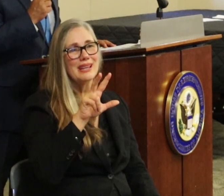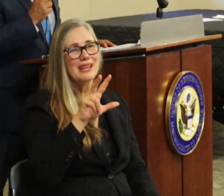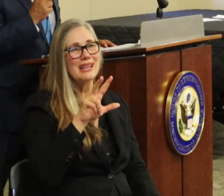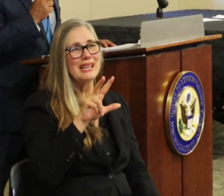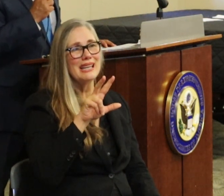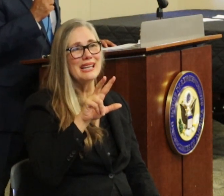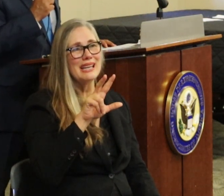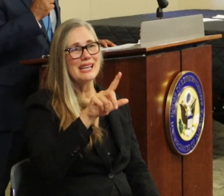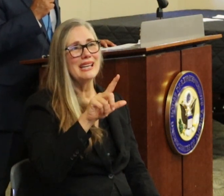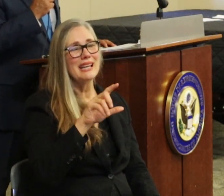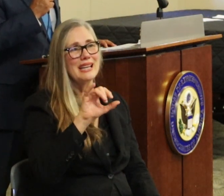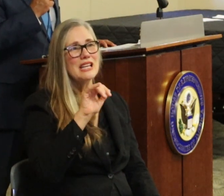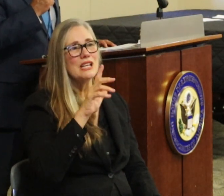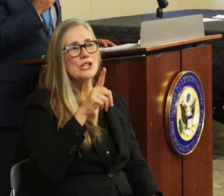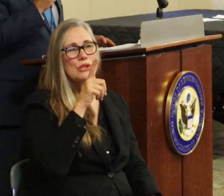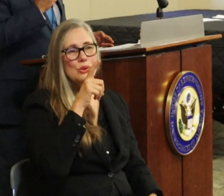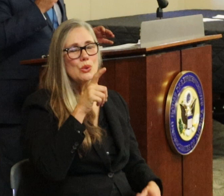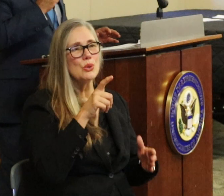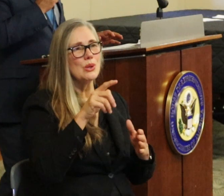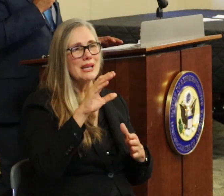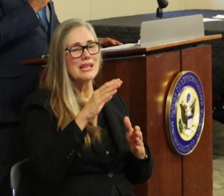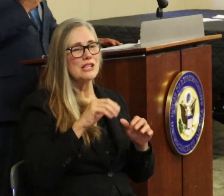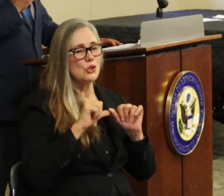who? Insurgent Trump.